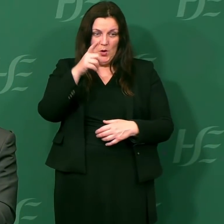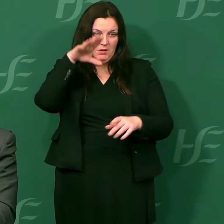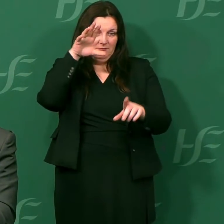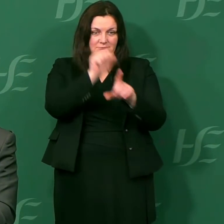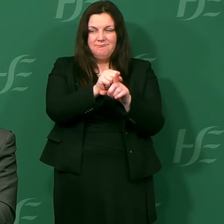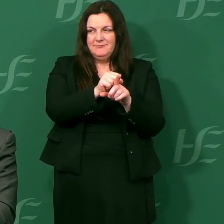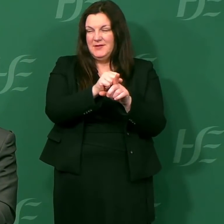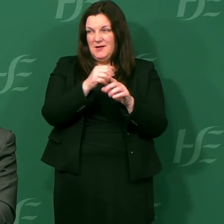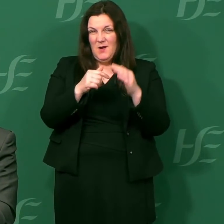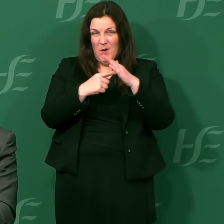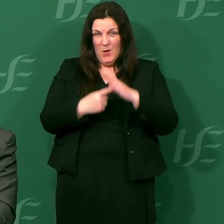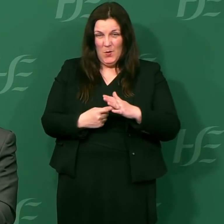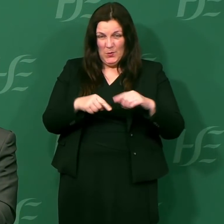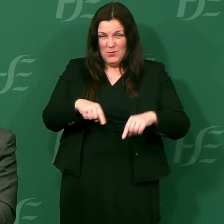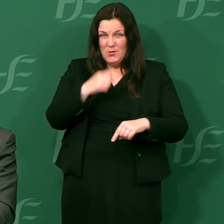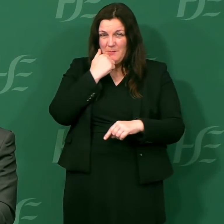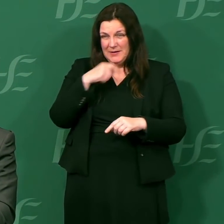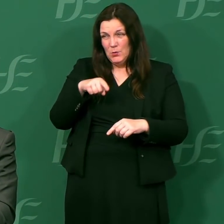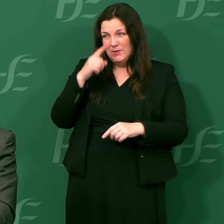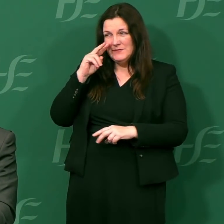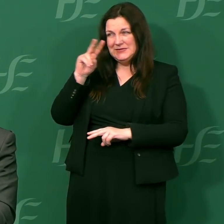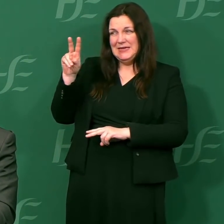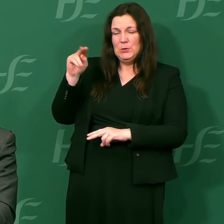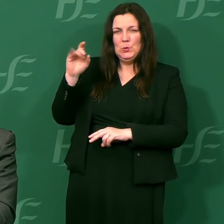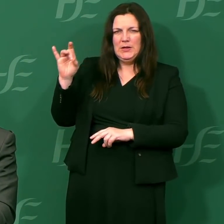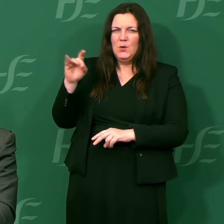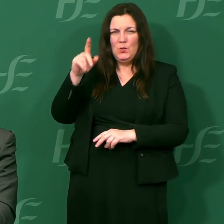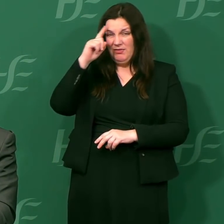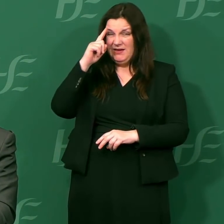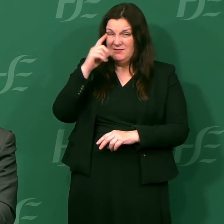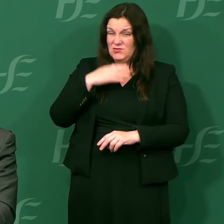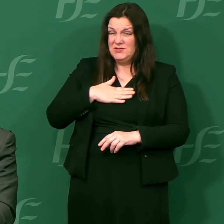what's happening in the UK. We expect it's only a matter of